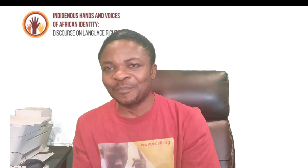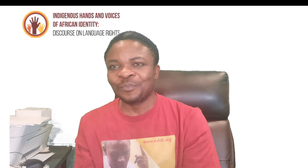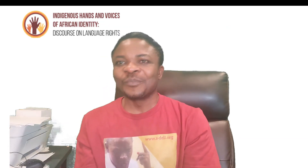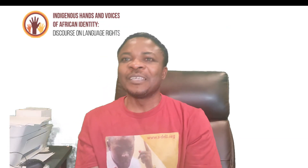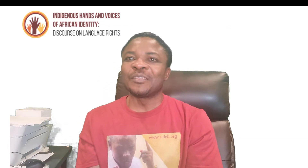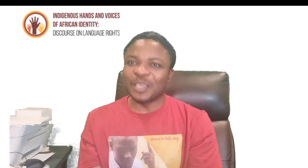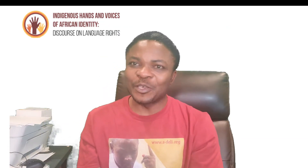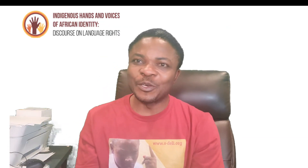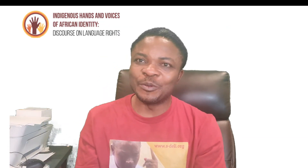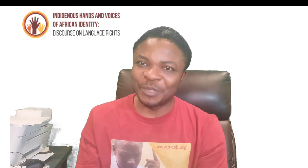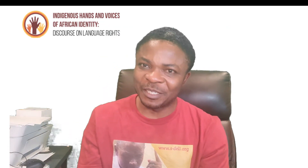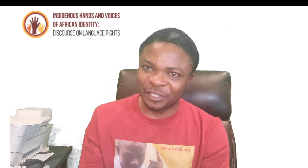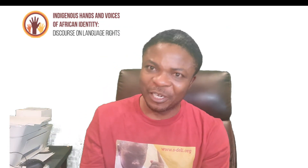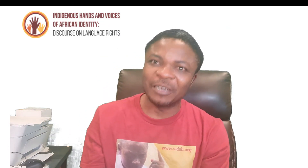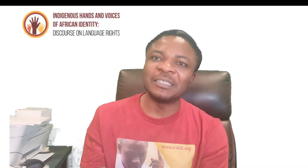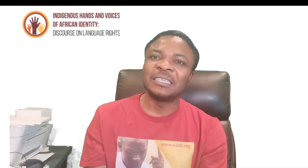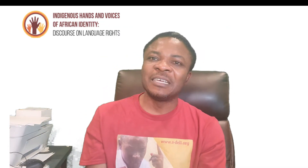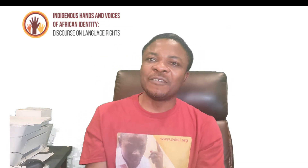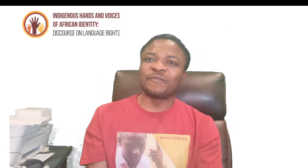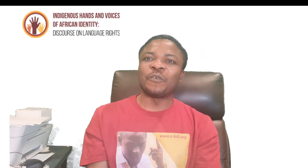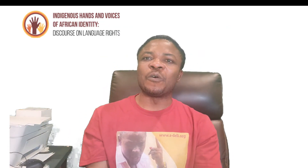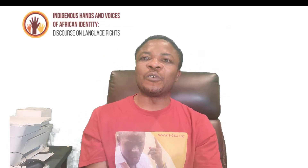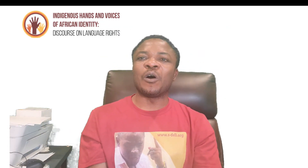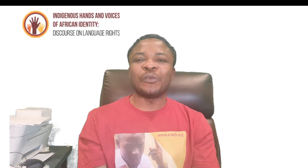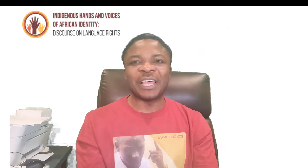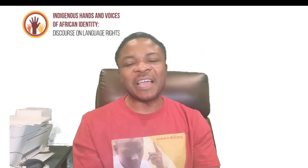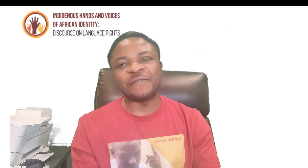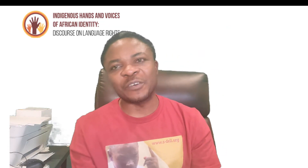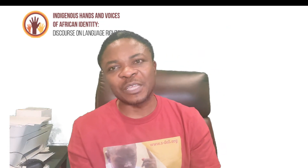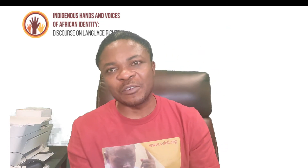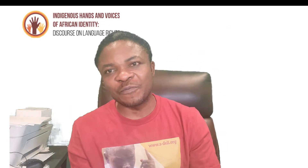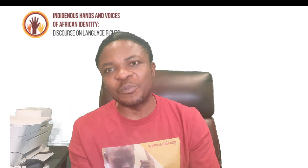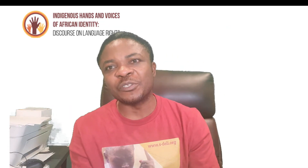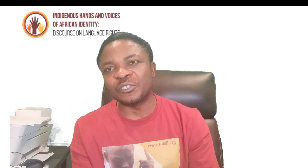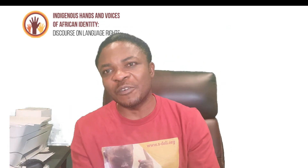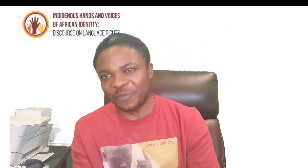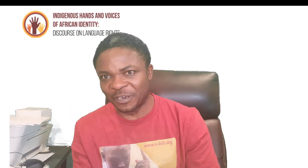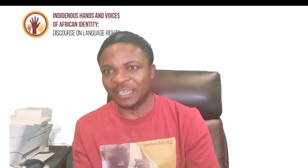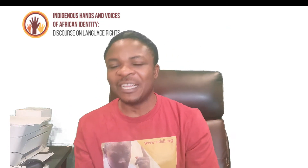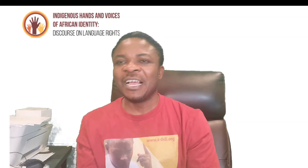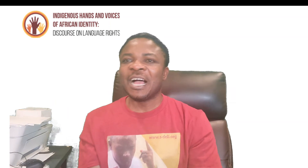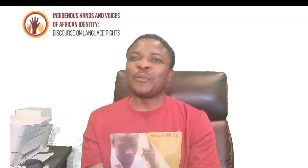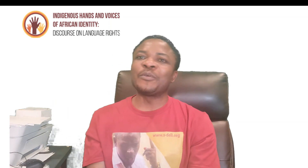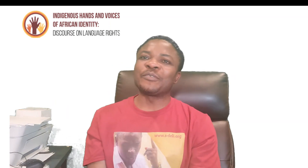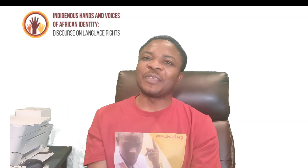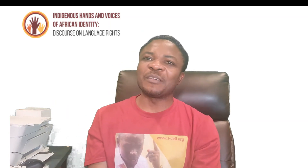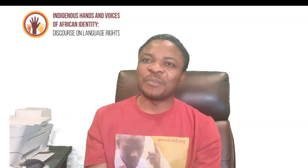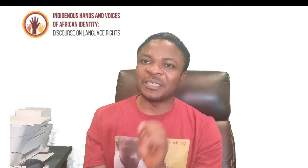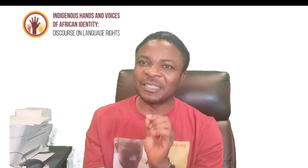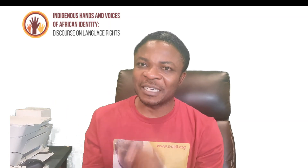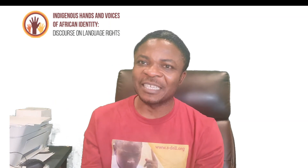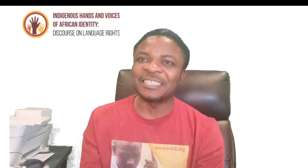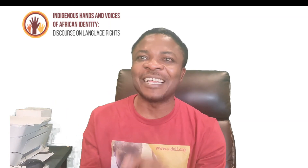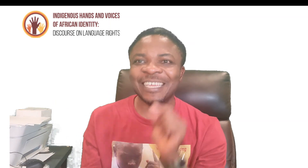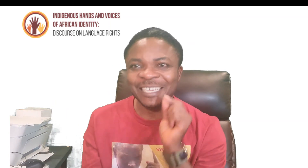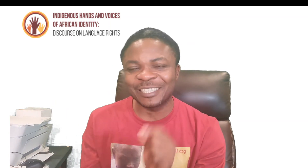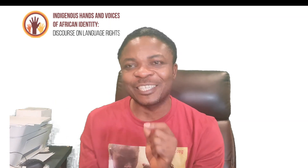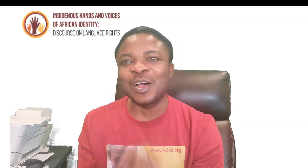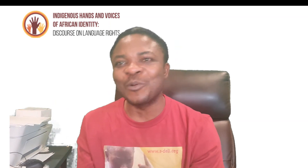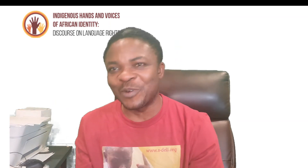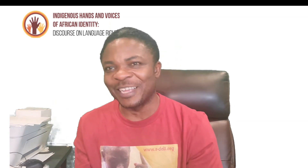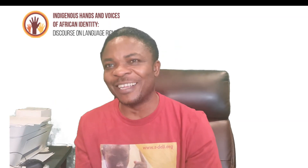task. Thank you, Mr. John, for all the effort that you've put so far. I want to thank Ms.